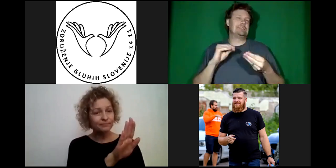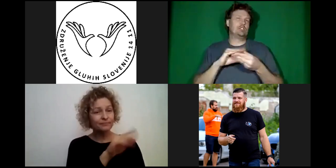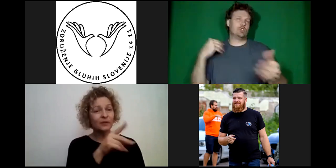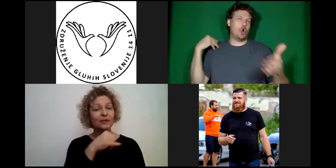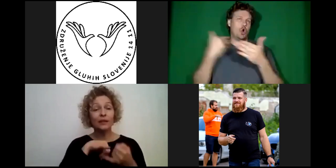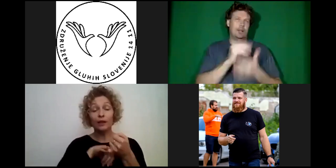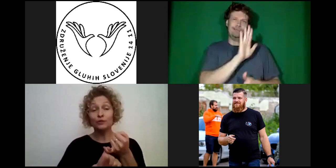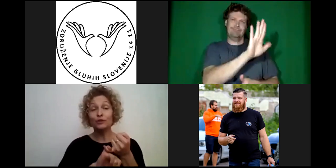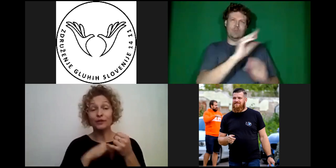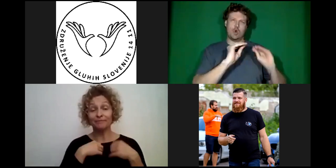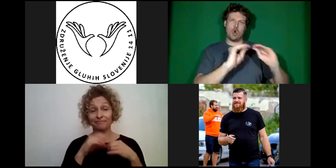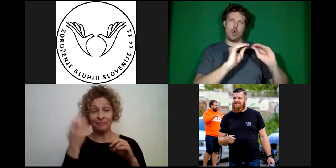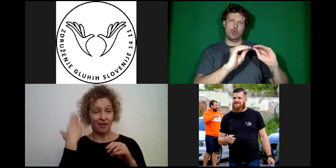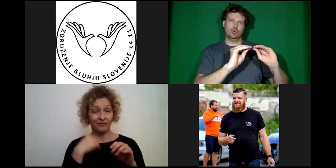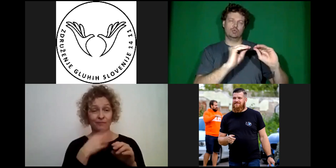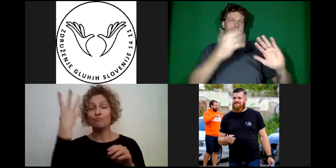deaf.